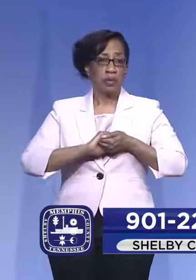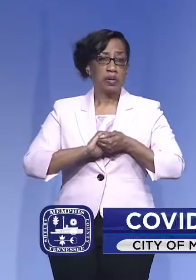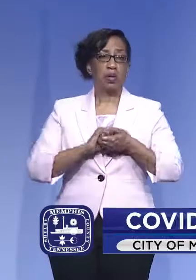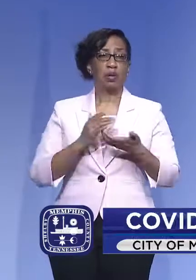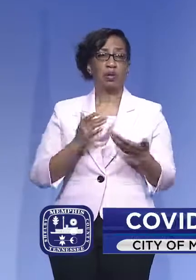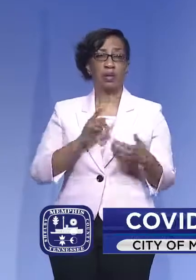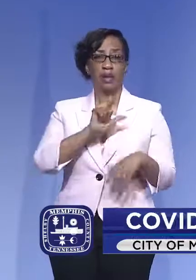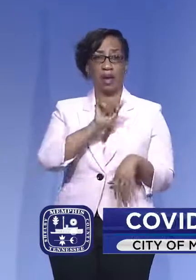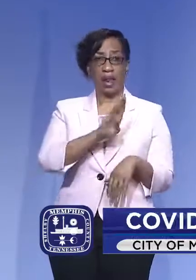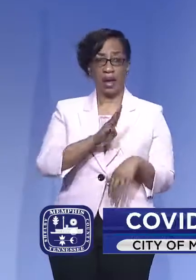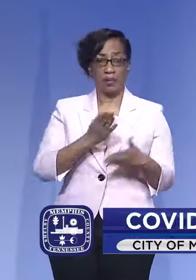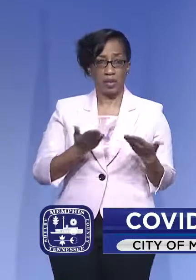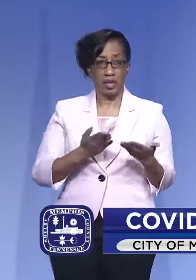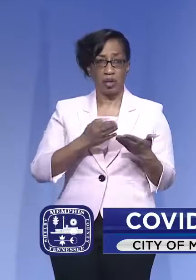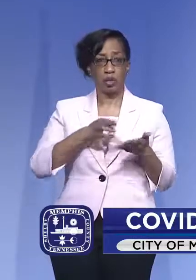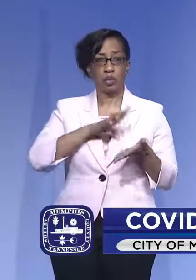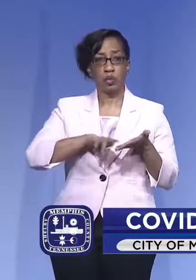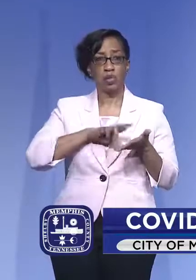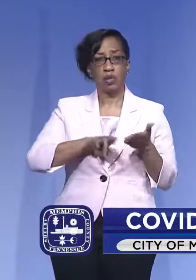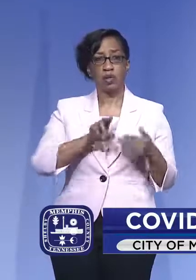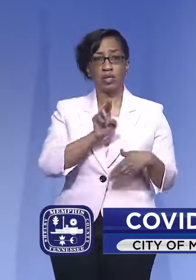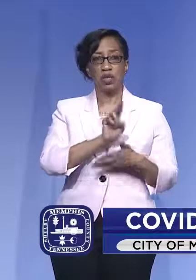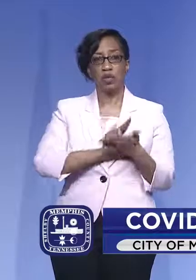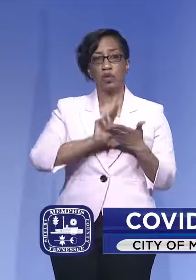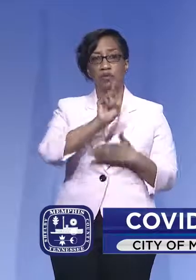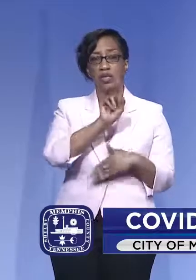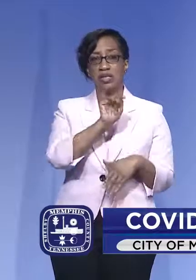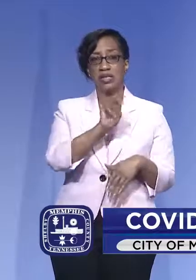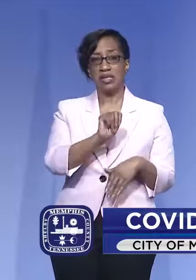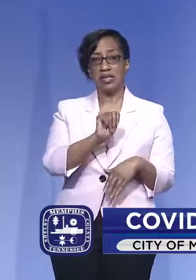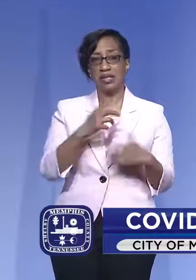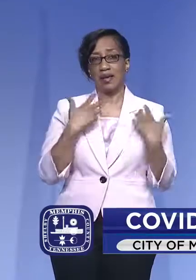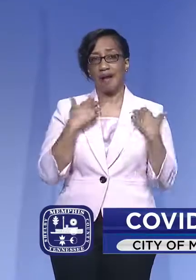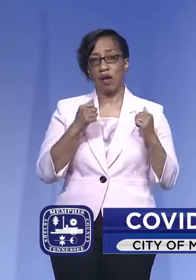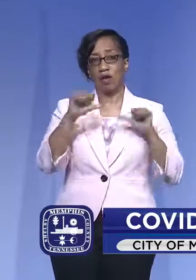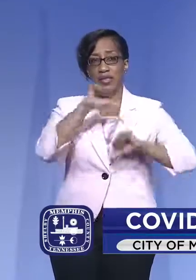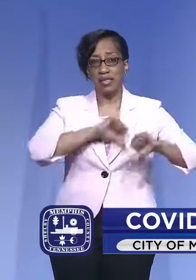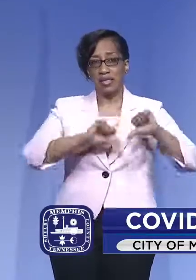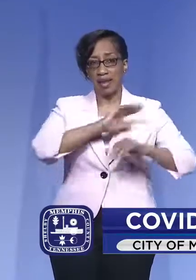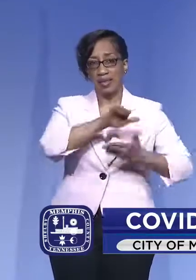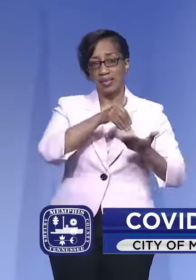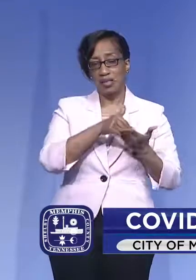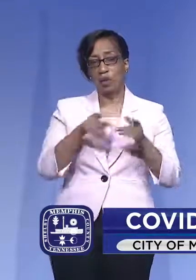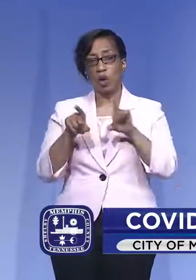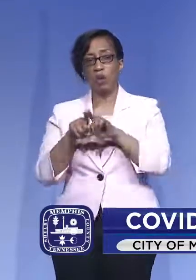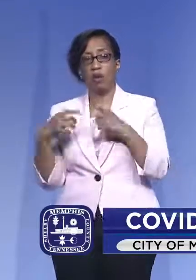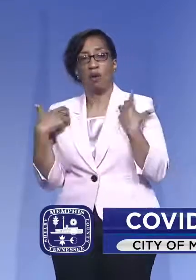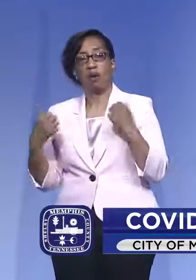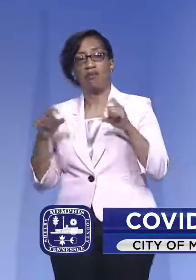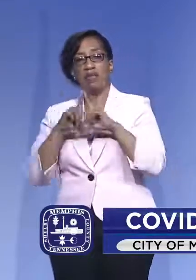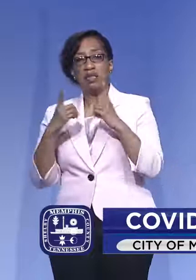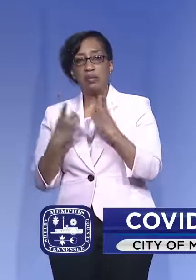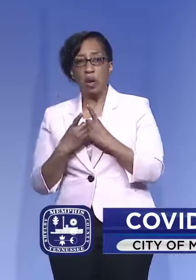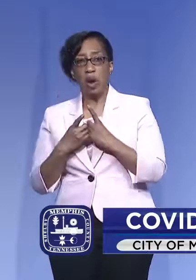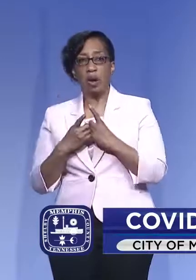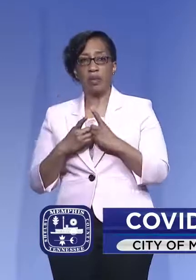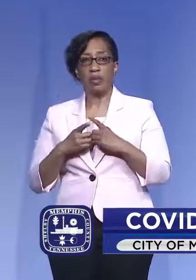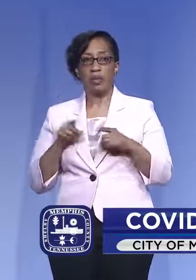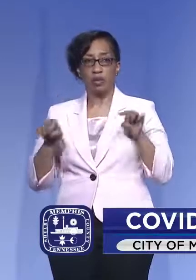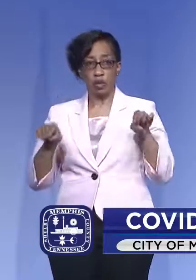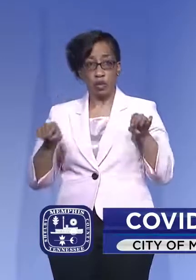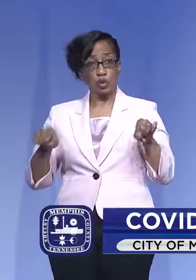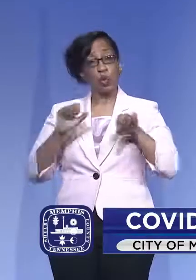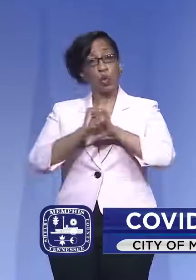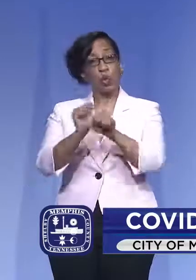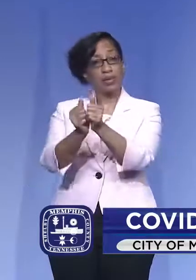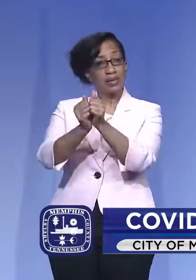research university here at University of Tennessee Health Science Center, and the health department to surveil for these things.